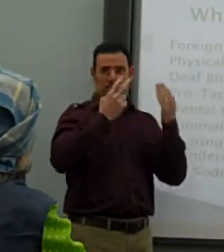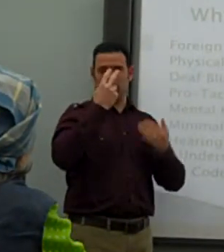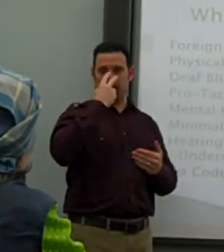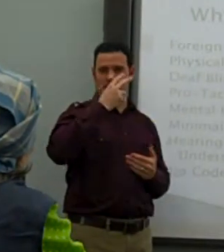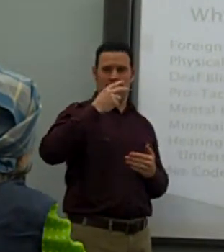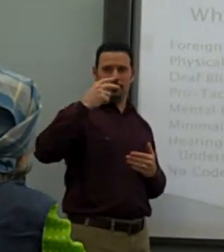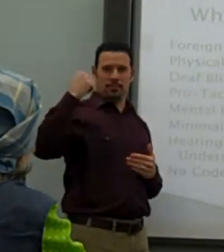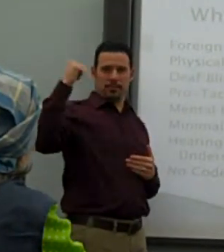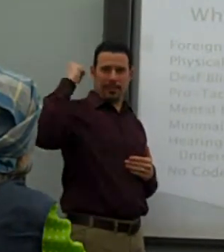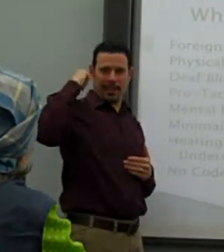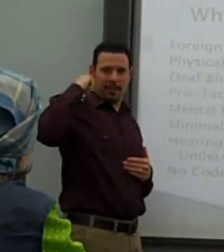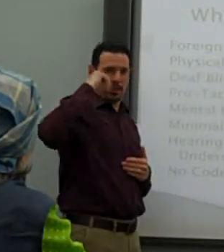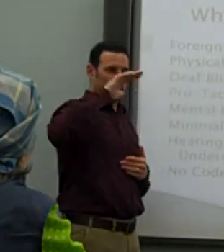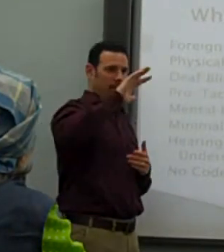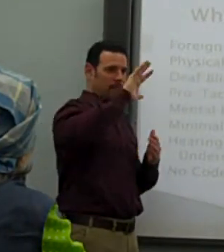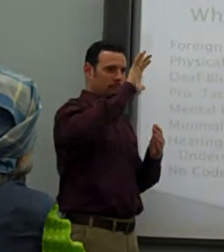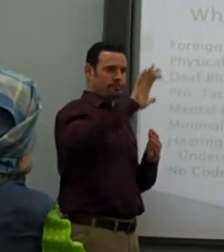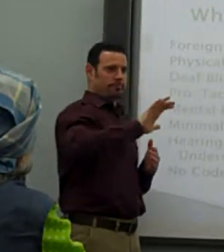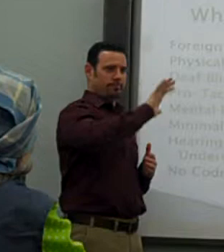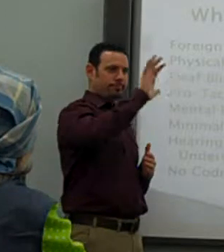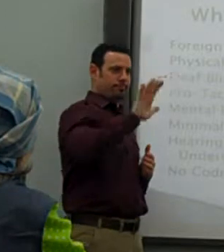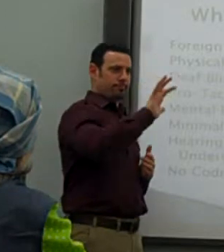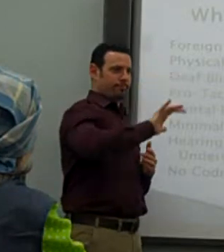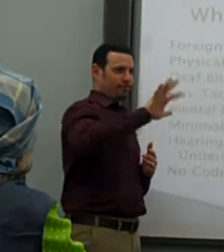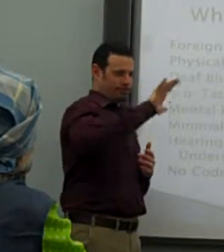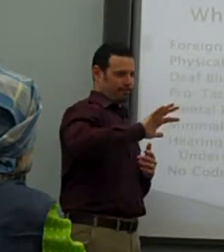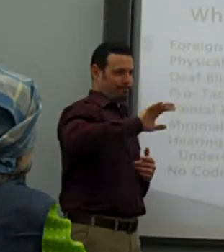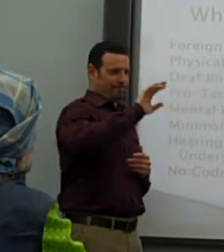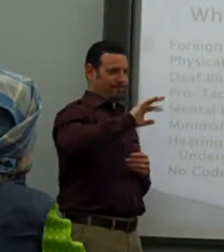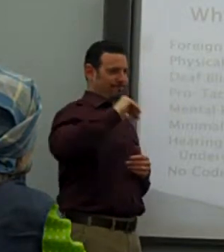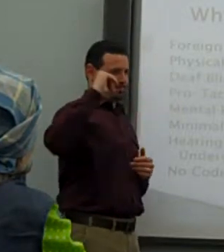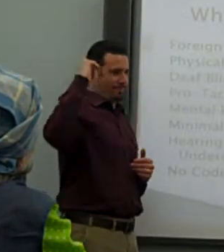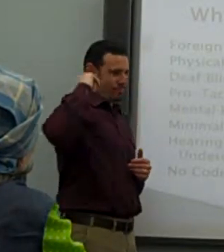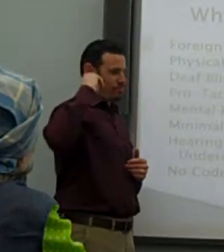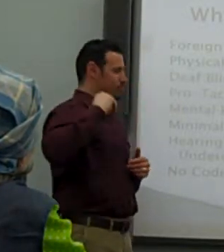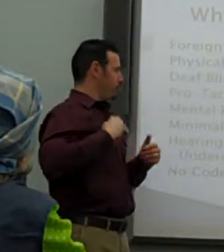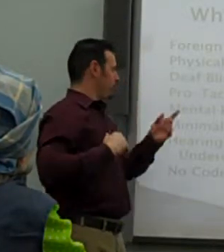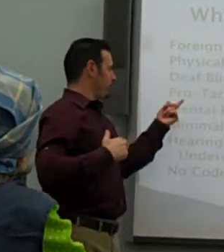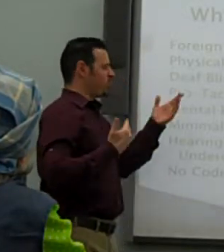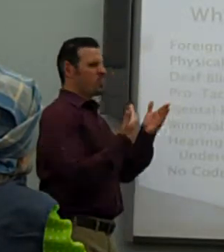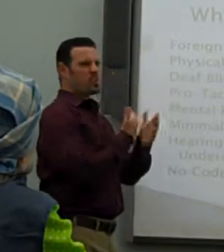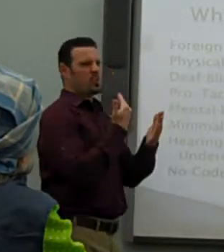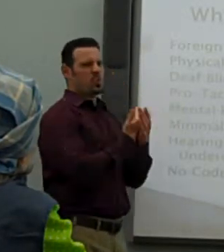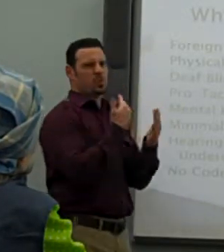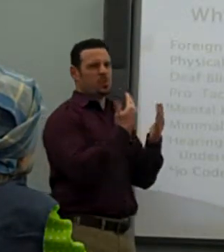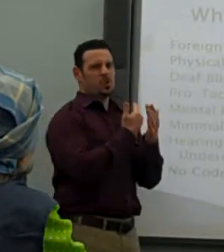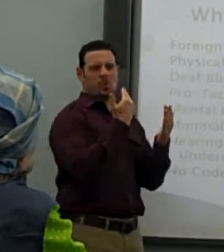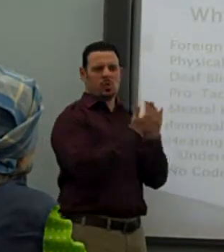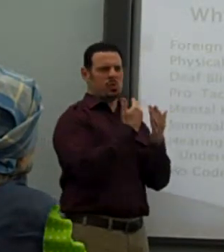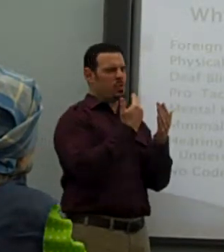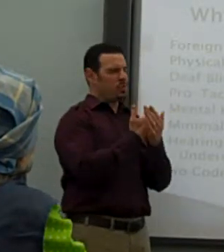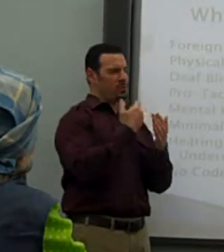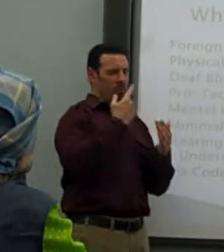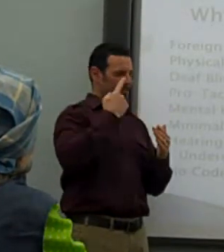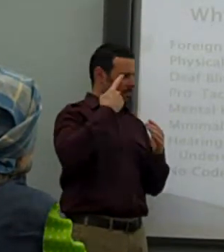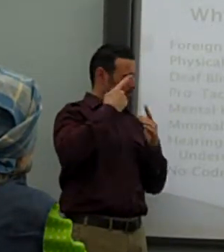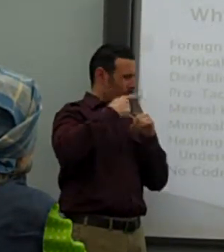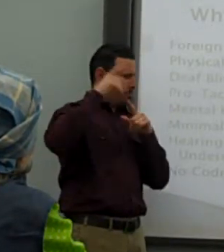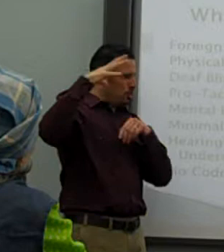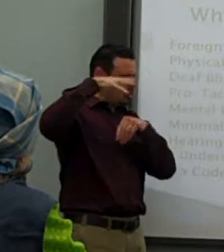Some of you have maybe seen this concept of tactile signing on the back. That's a newer type of style that's